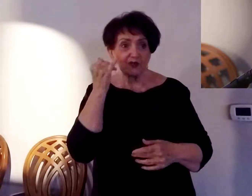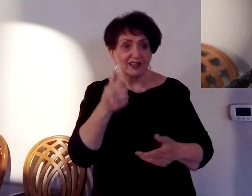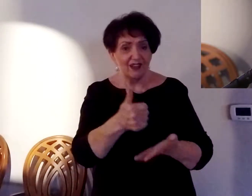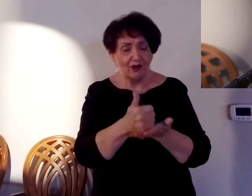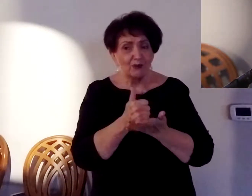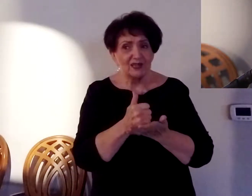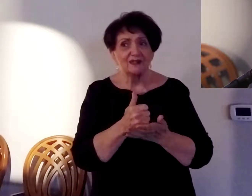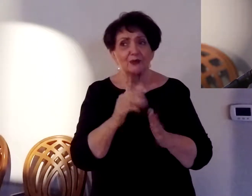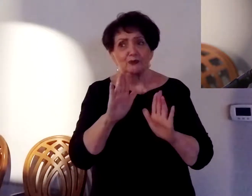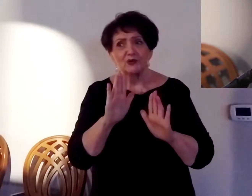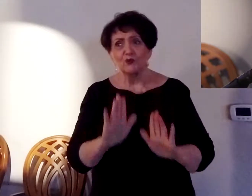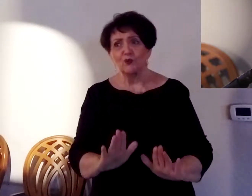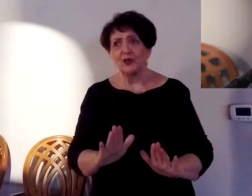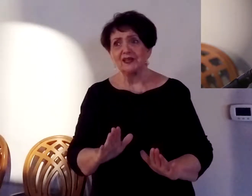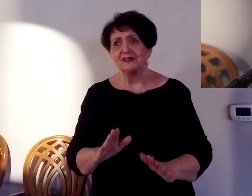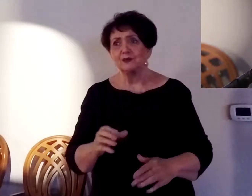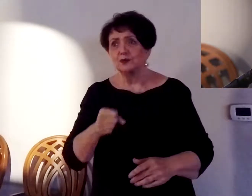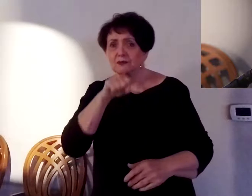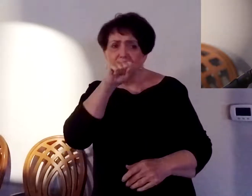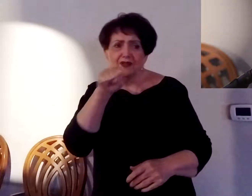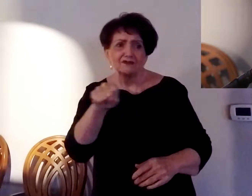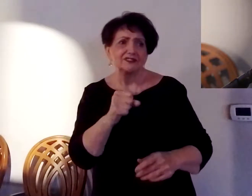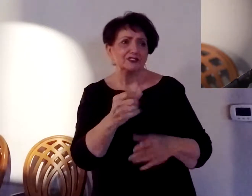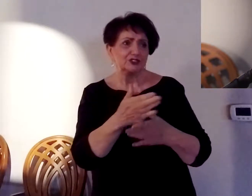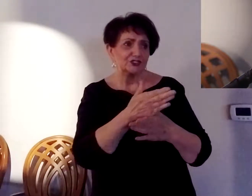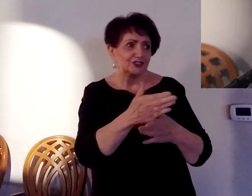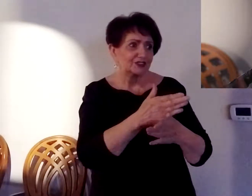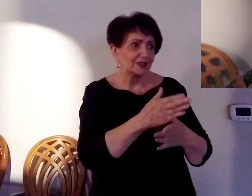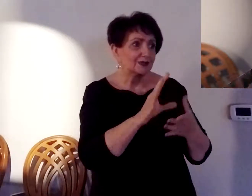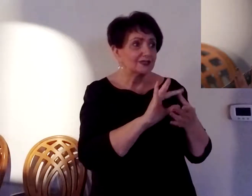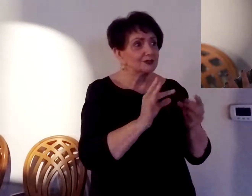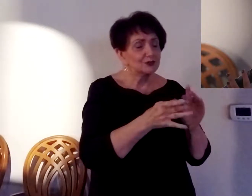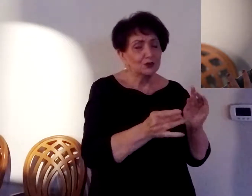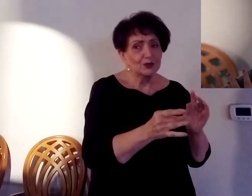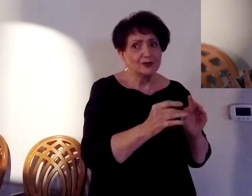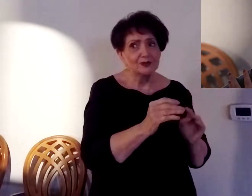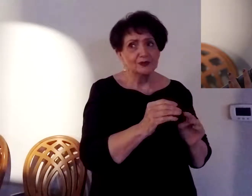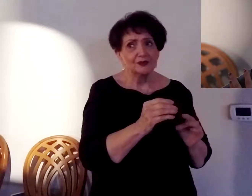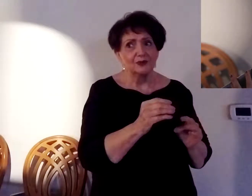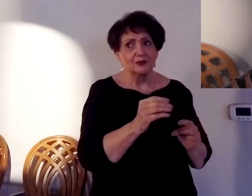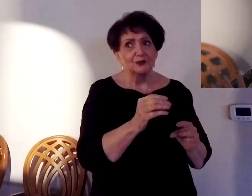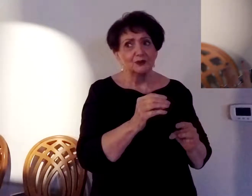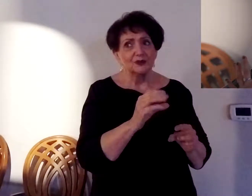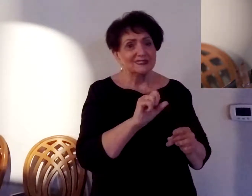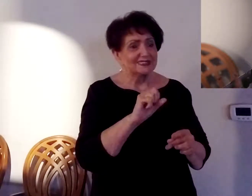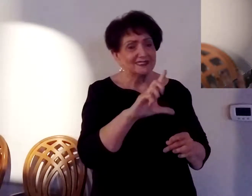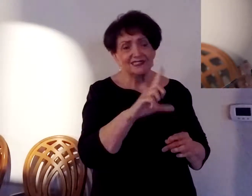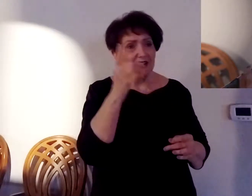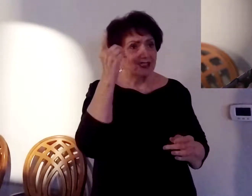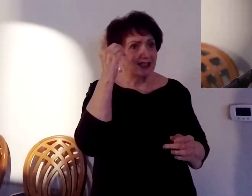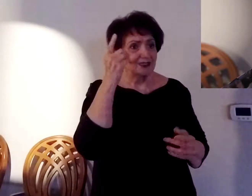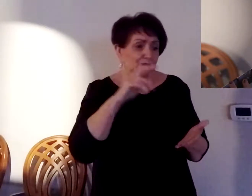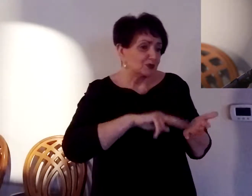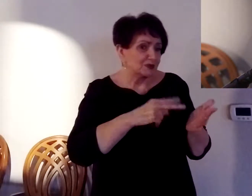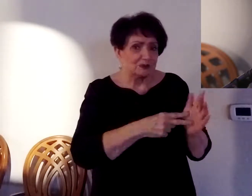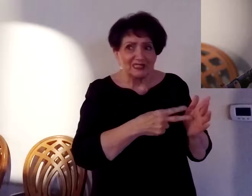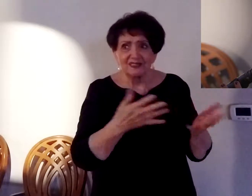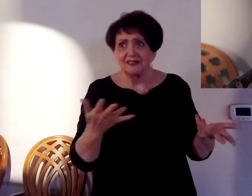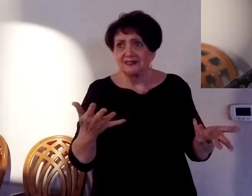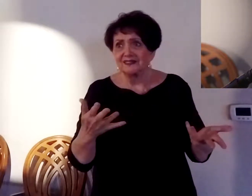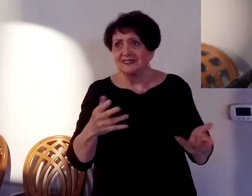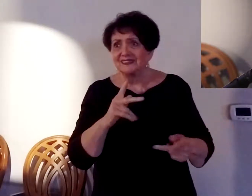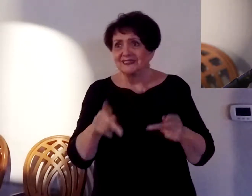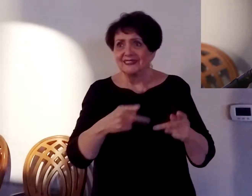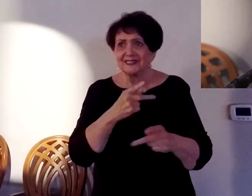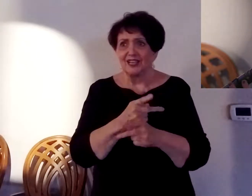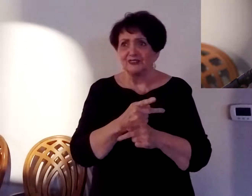that, that would be great, because I would love to share it. And I think a lot of people are thinking I'm Juju, and that's the kind of church I'm